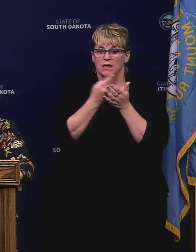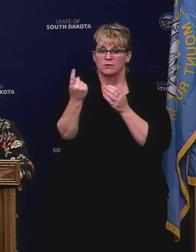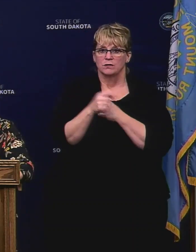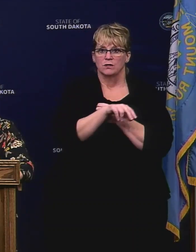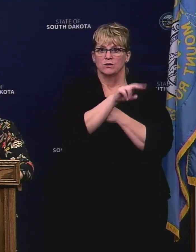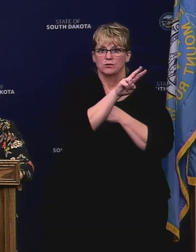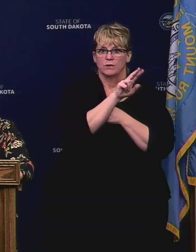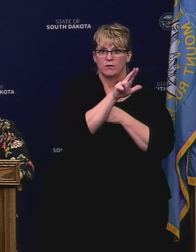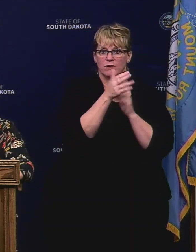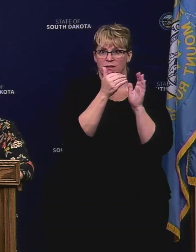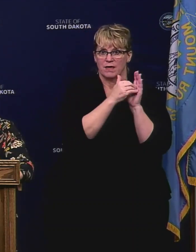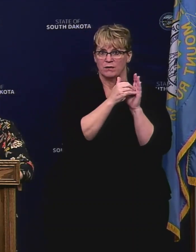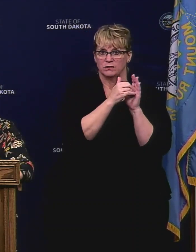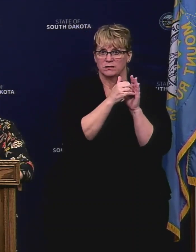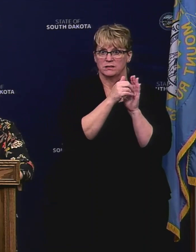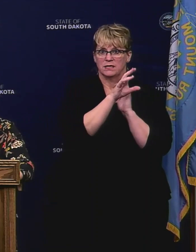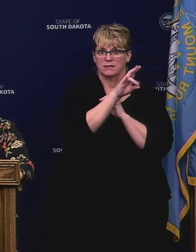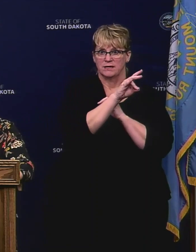were